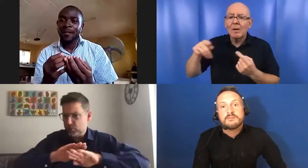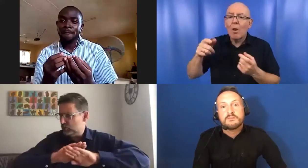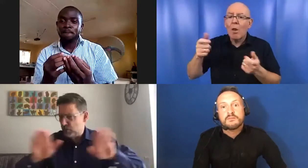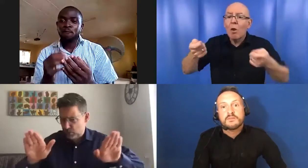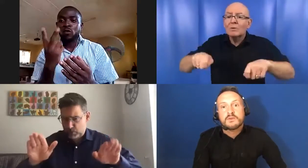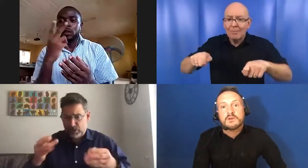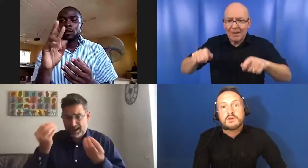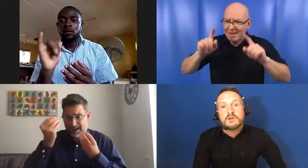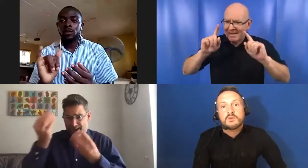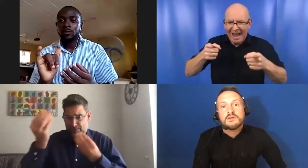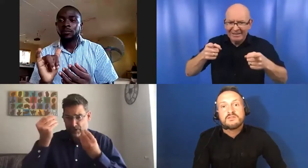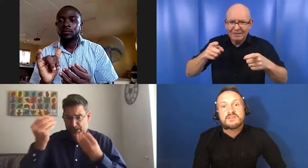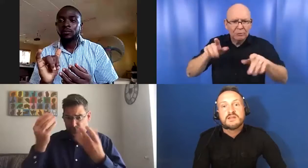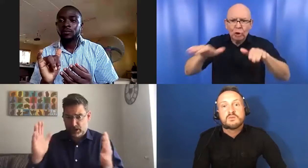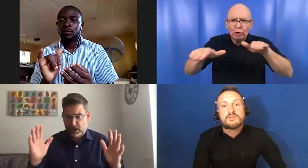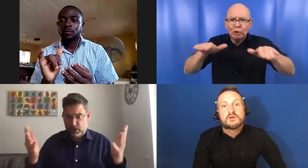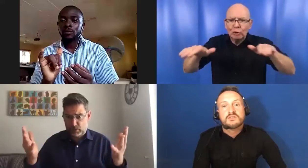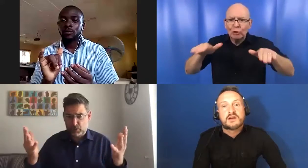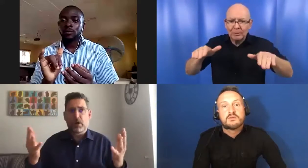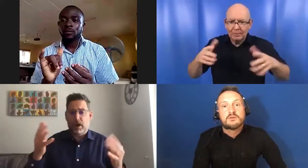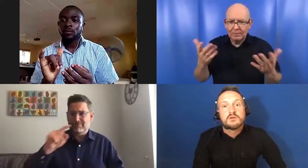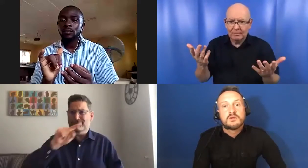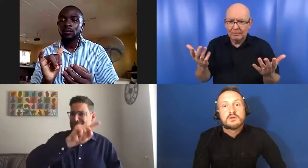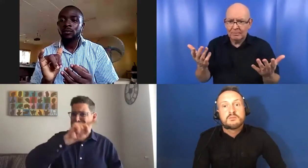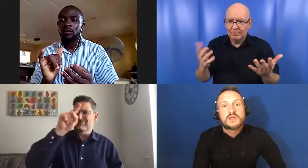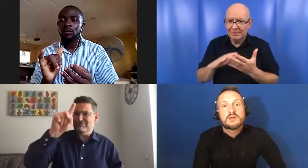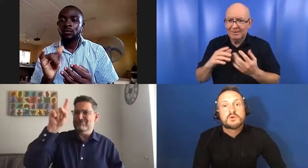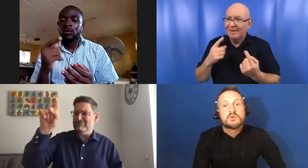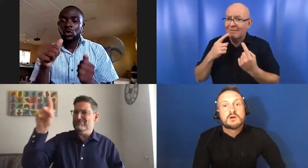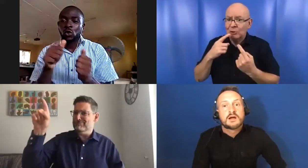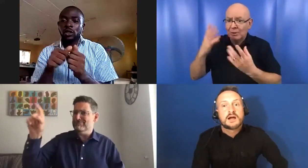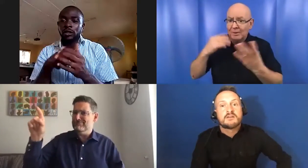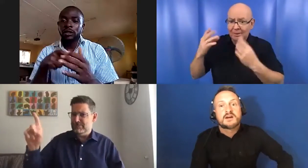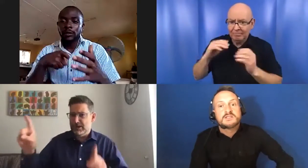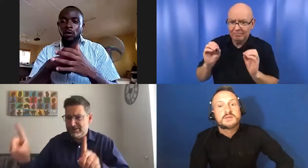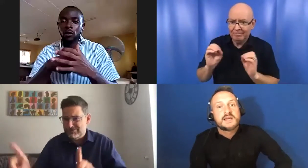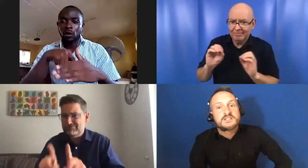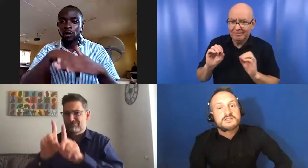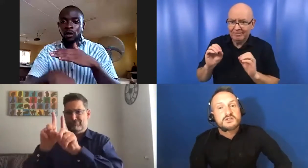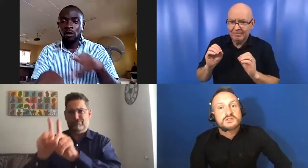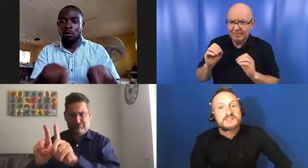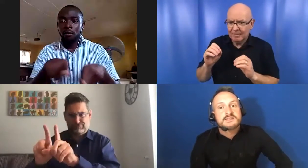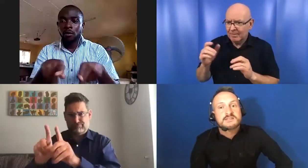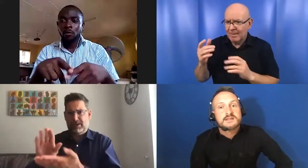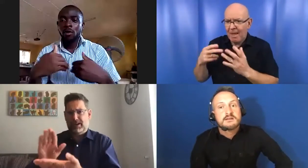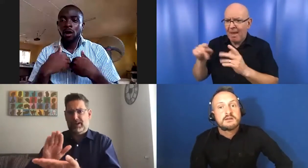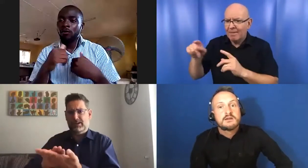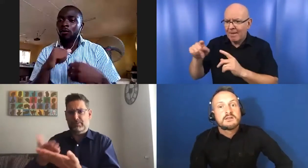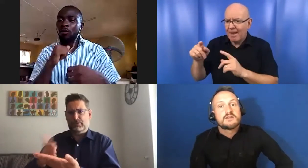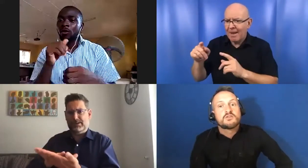Secondly, we've seen with the lockdown, people have had to engage in social